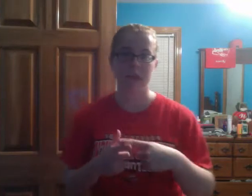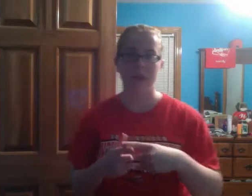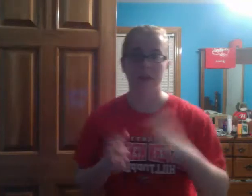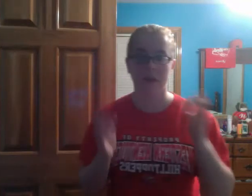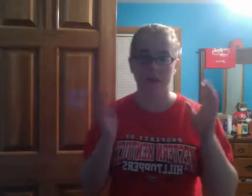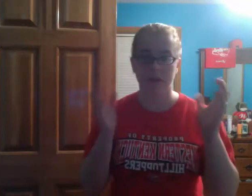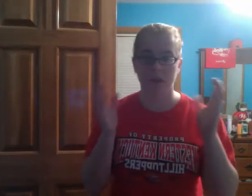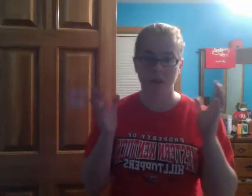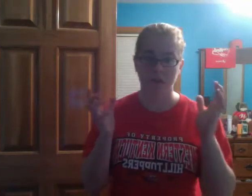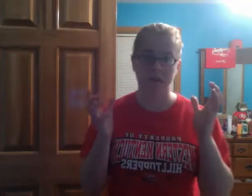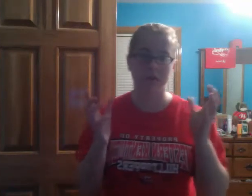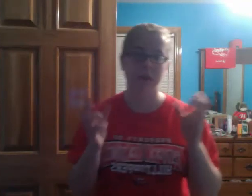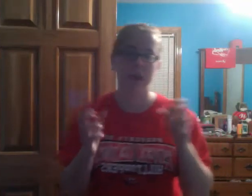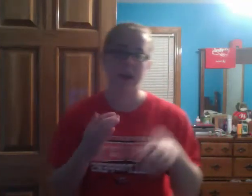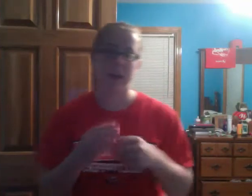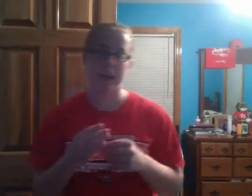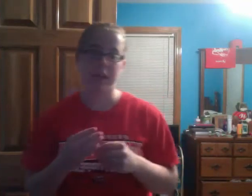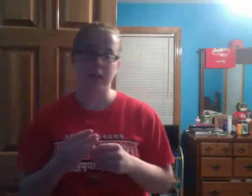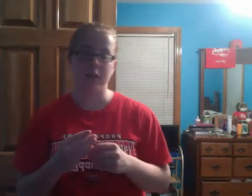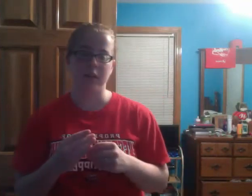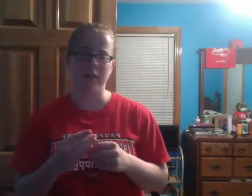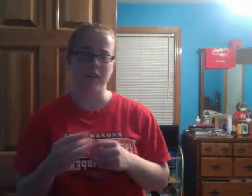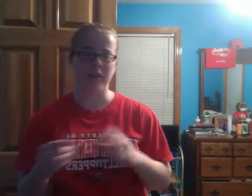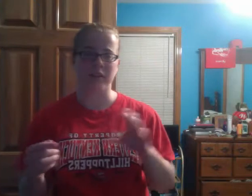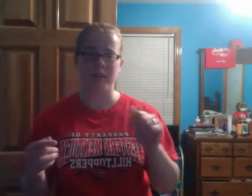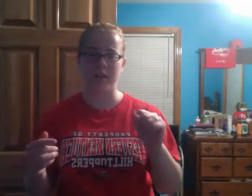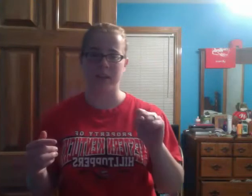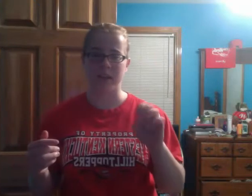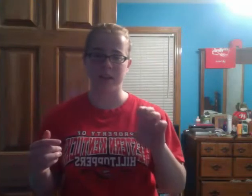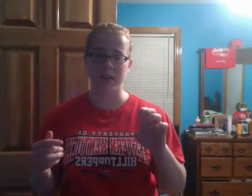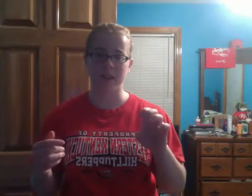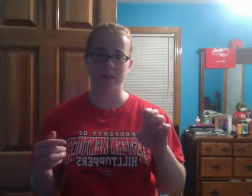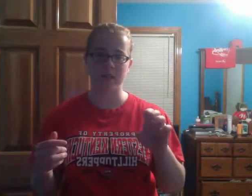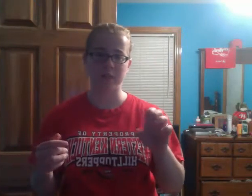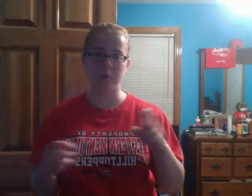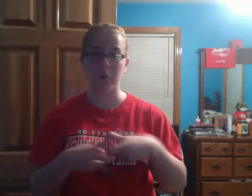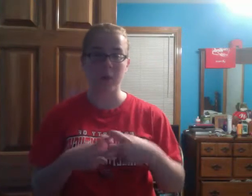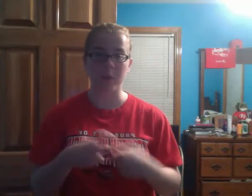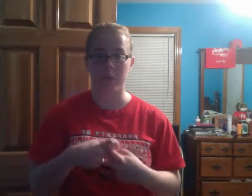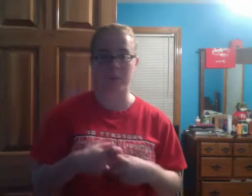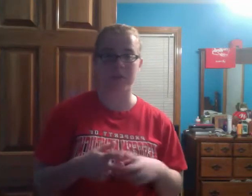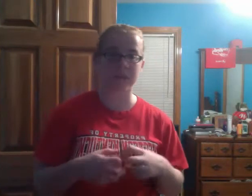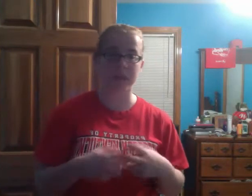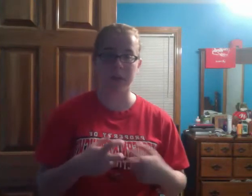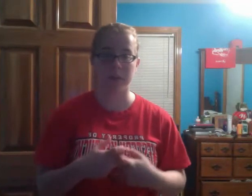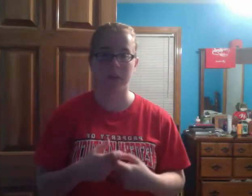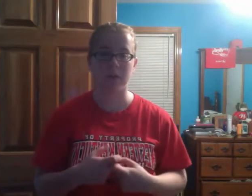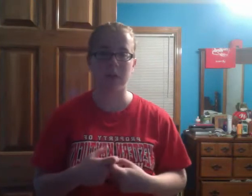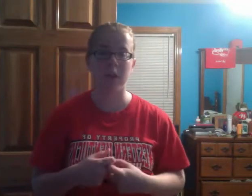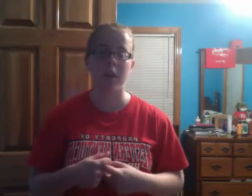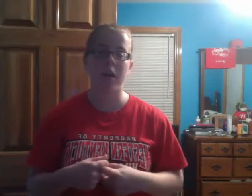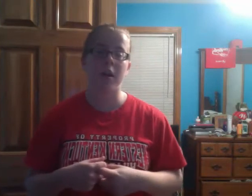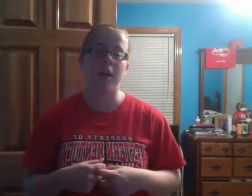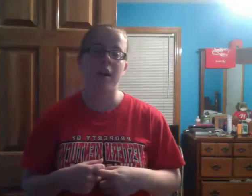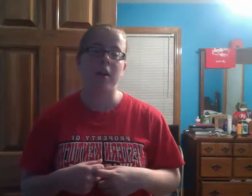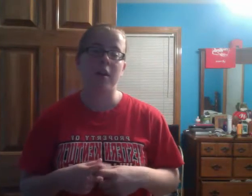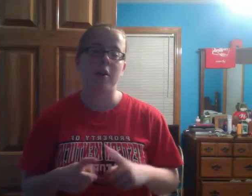the discussions and the case problem scenarios,